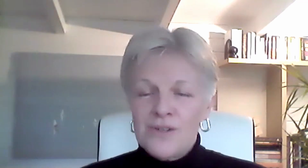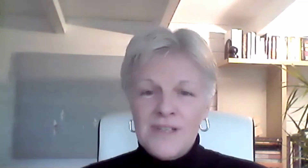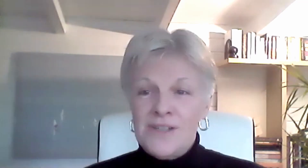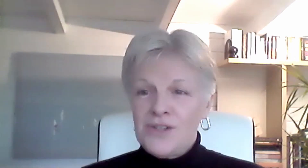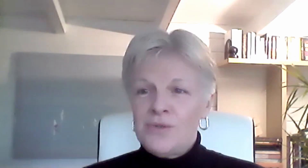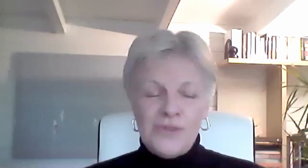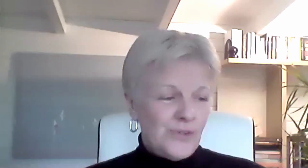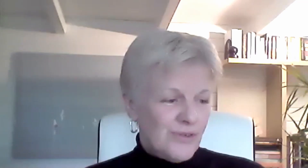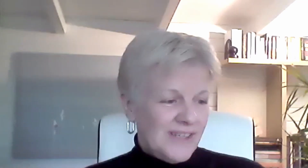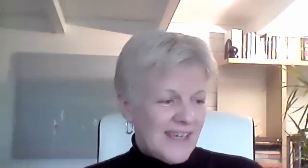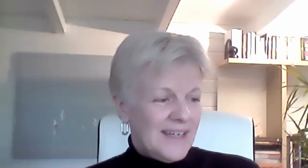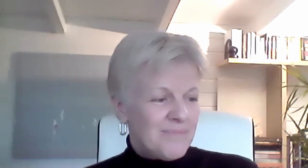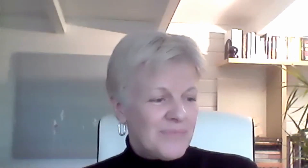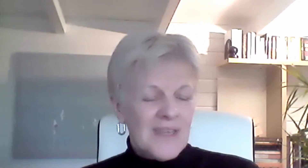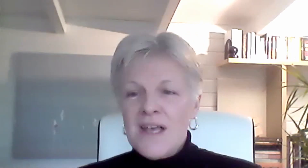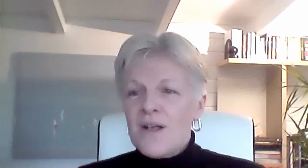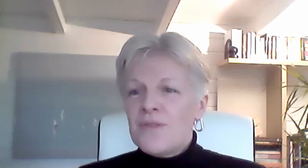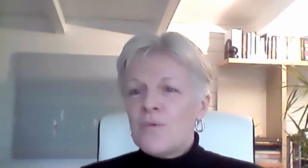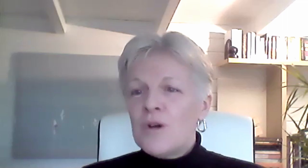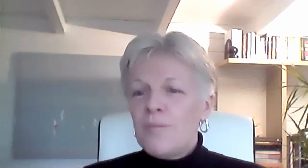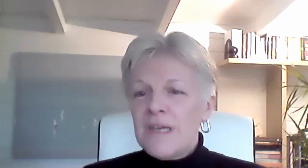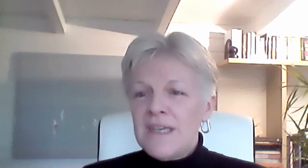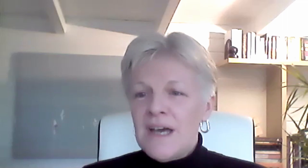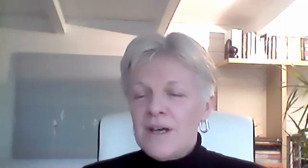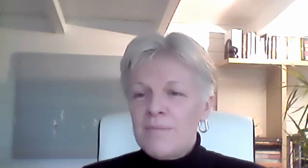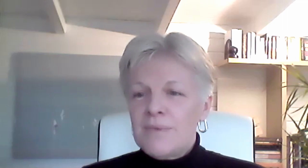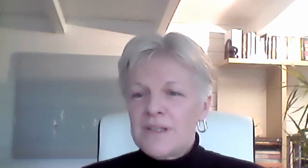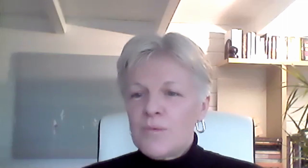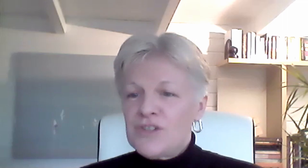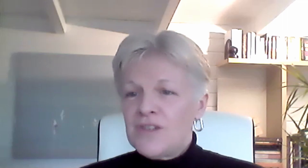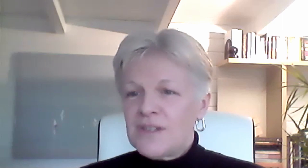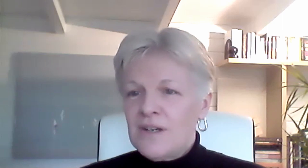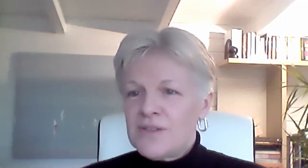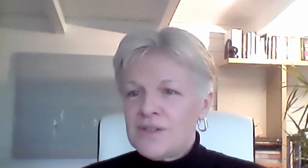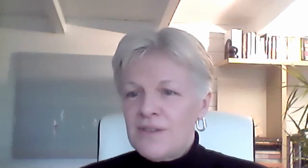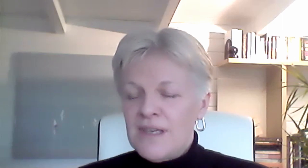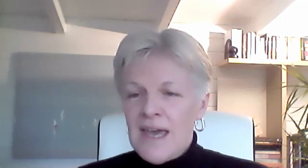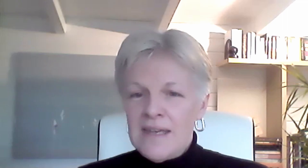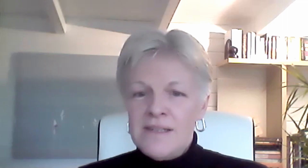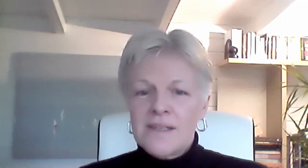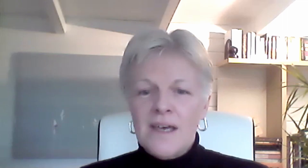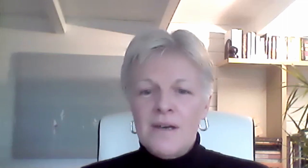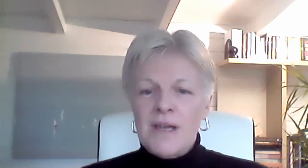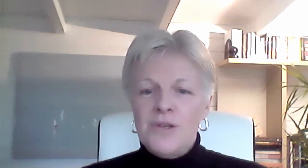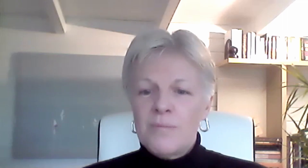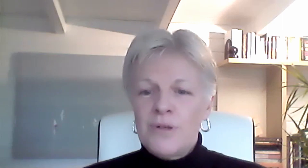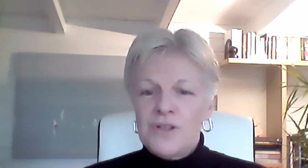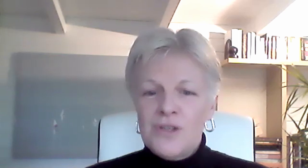Makaton into storytelling. There will be questions and answers at the end, and you can put